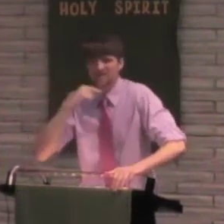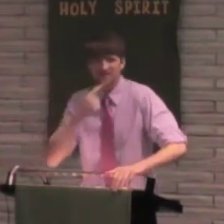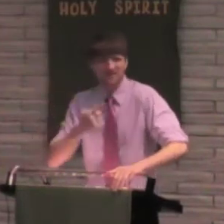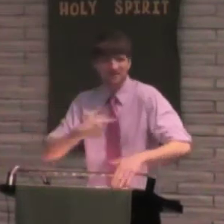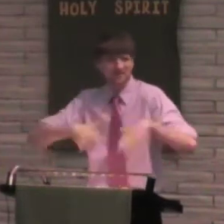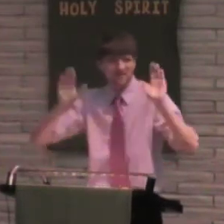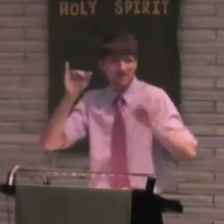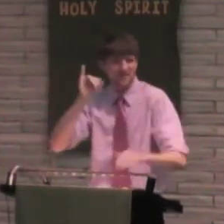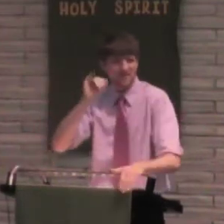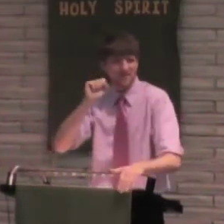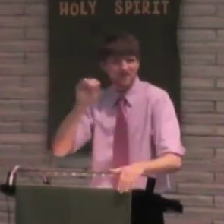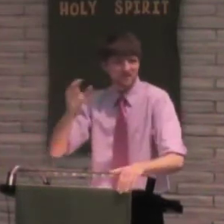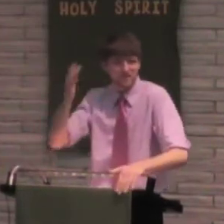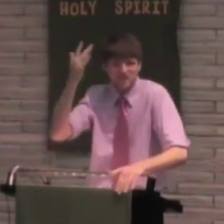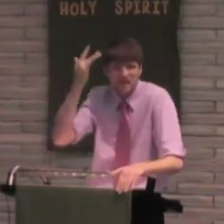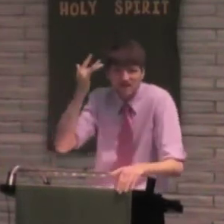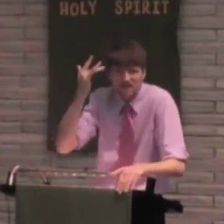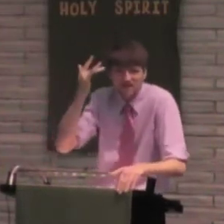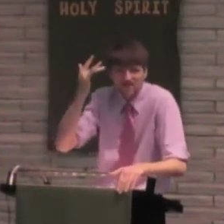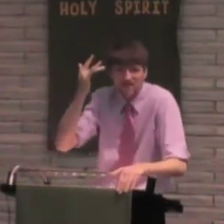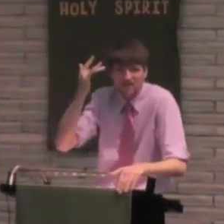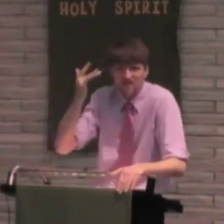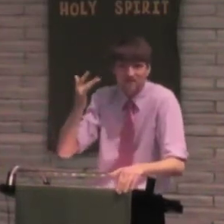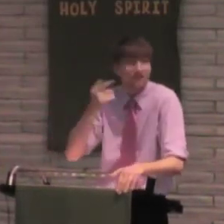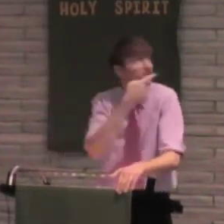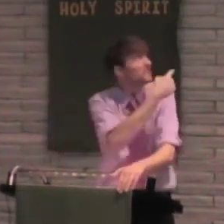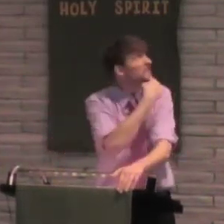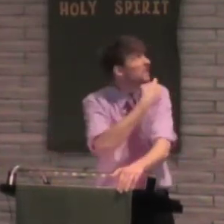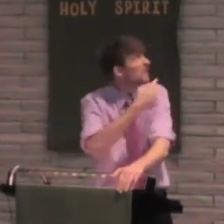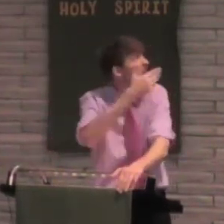why? Why did God tell him to sacrifice Isaac?